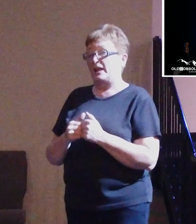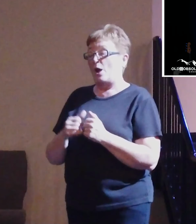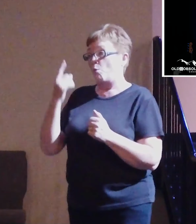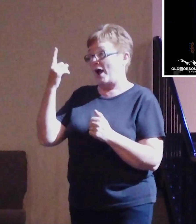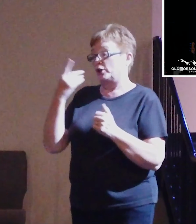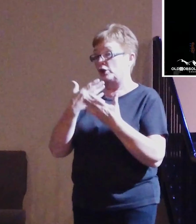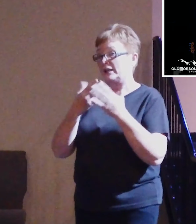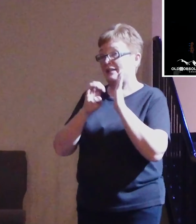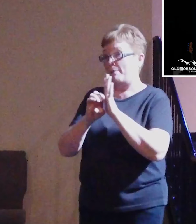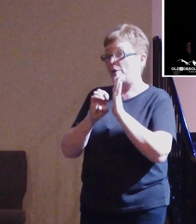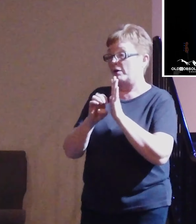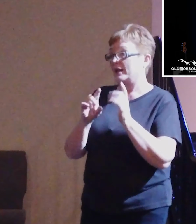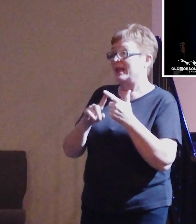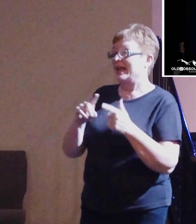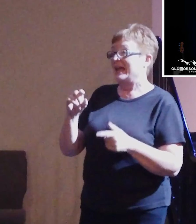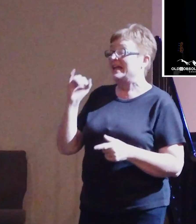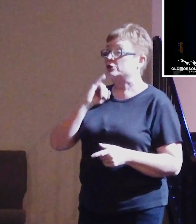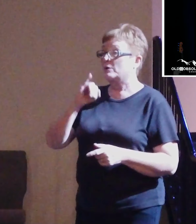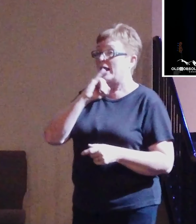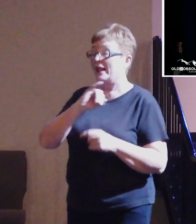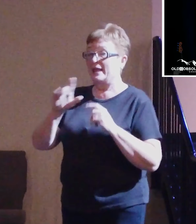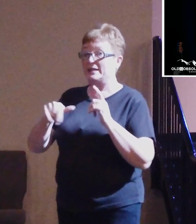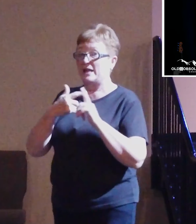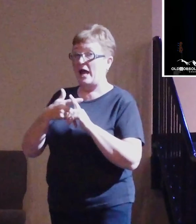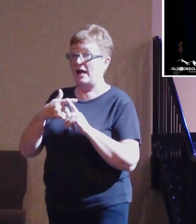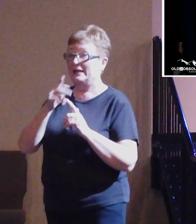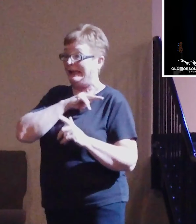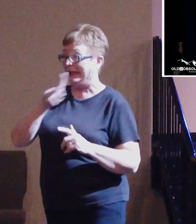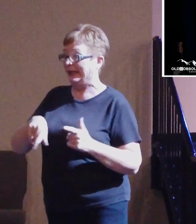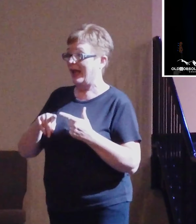was the Israeli king Ahab. Remember him?